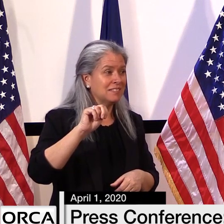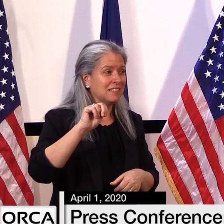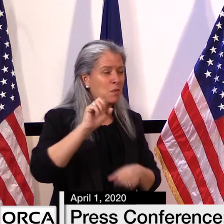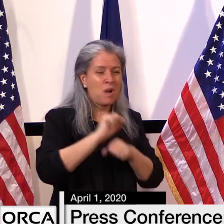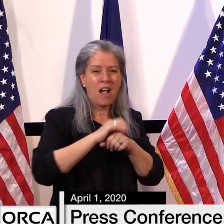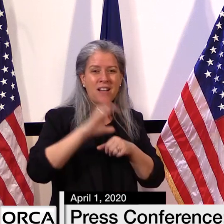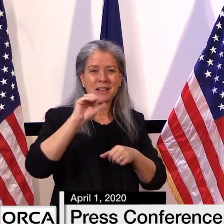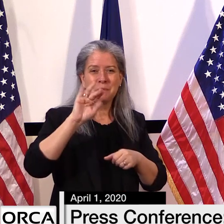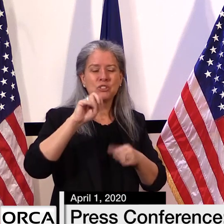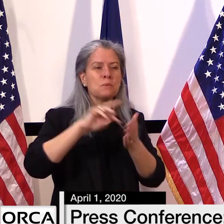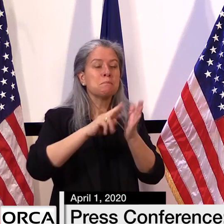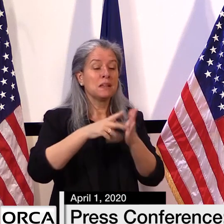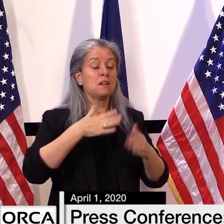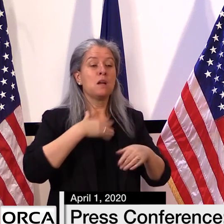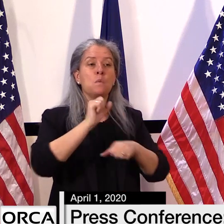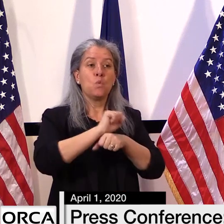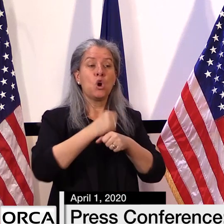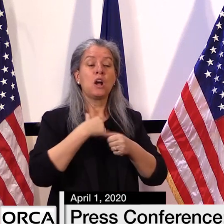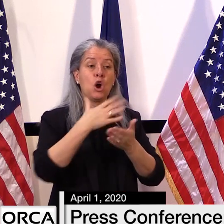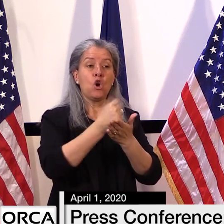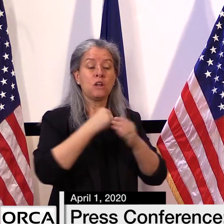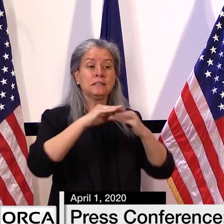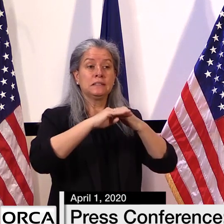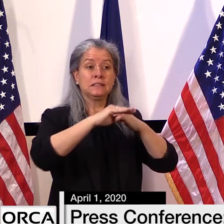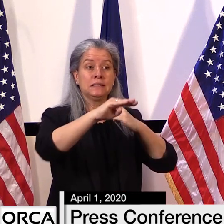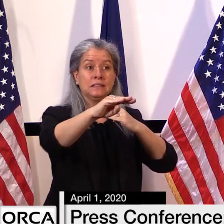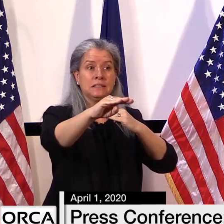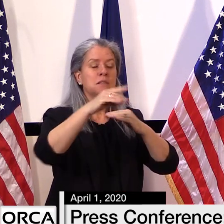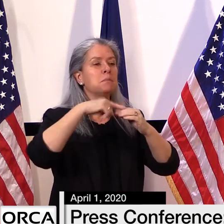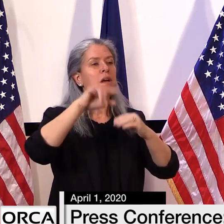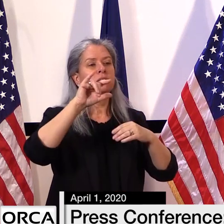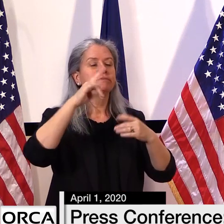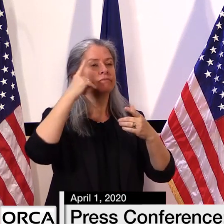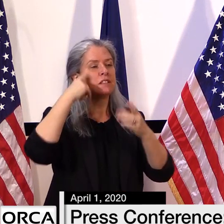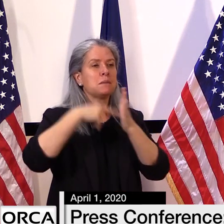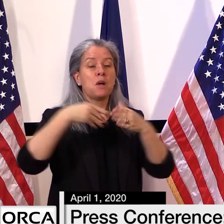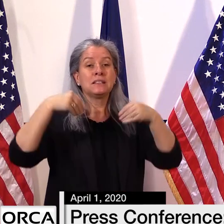not exactly unemployed, but it's